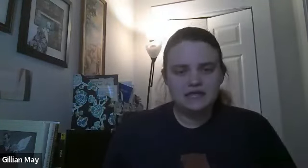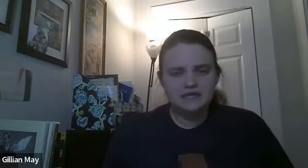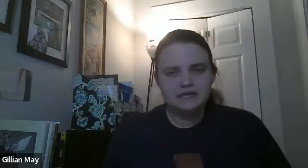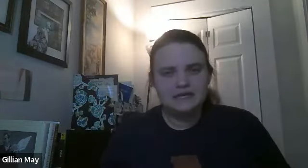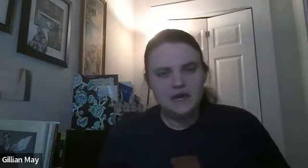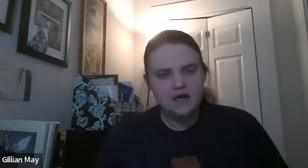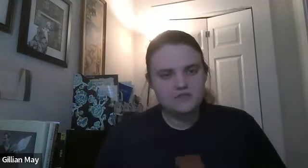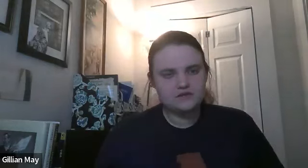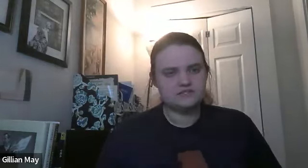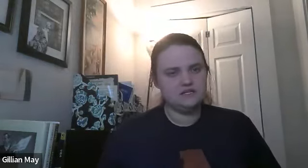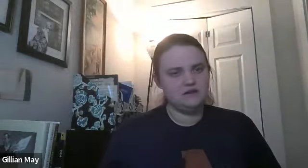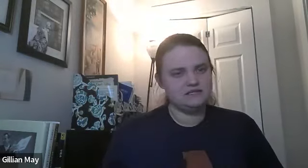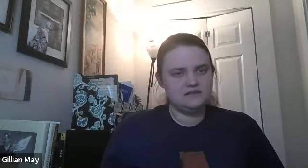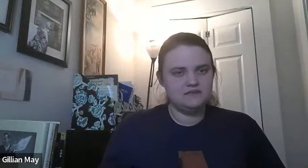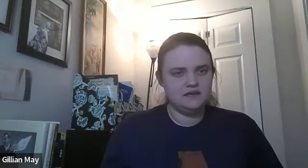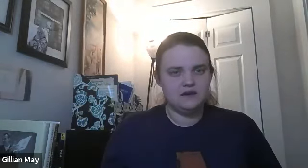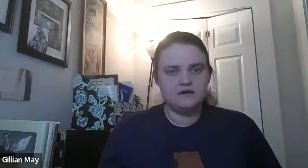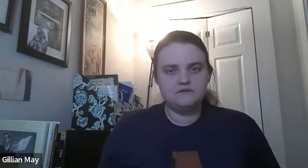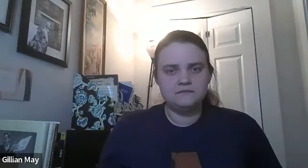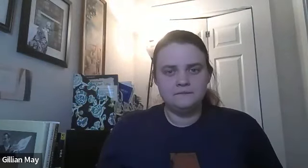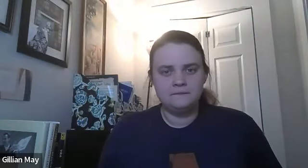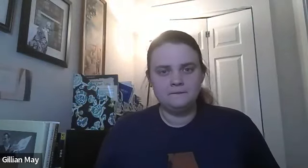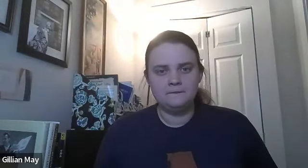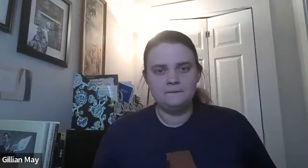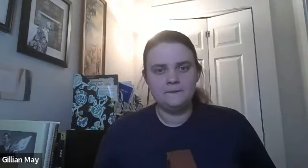Any others that you guys can think of?